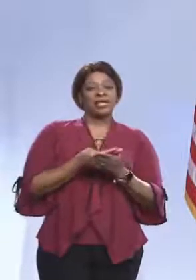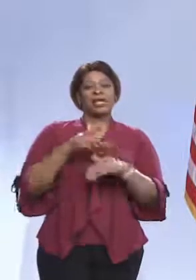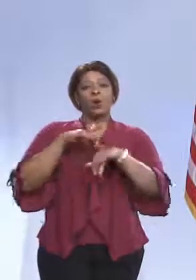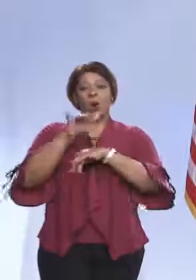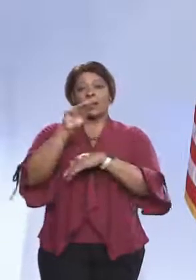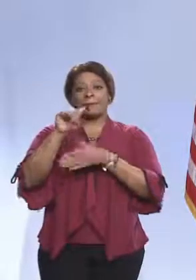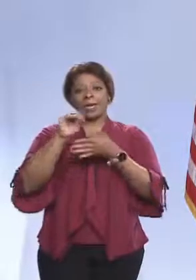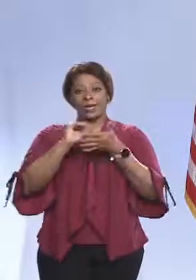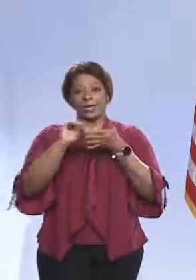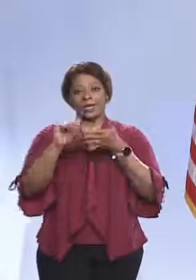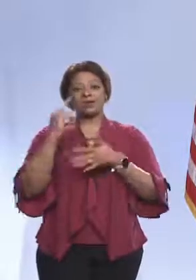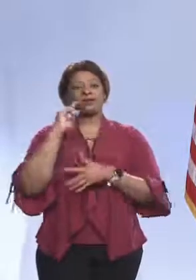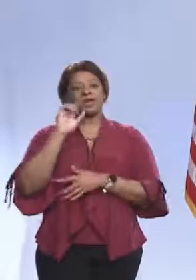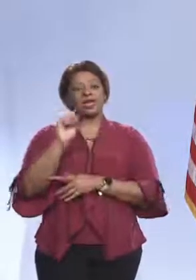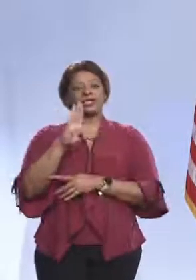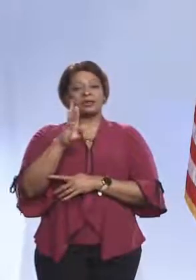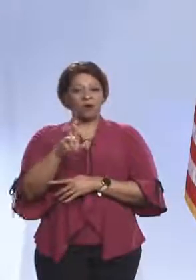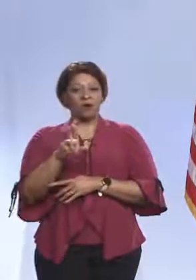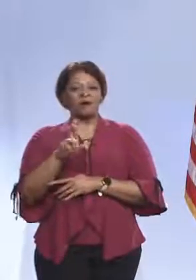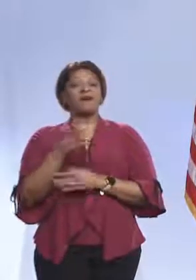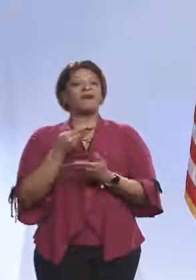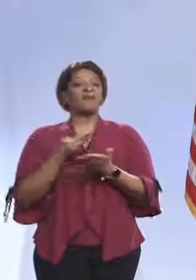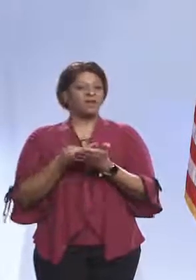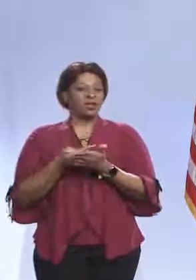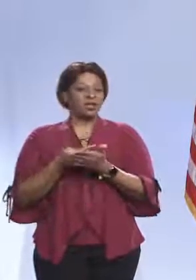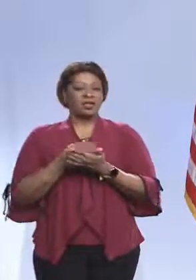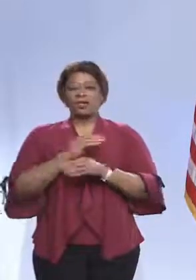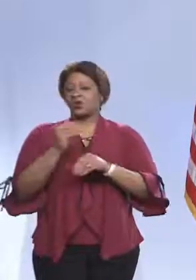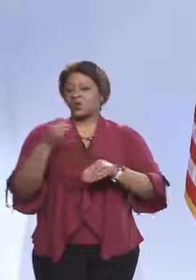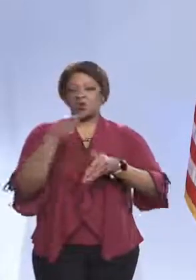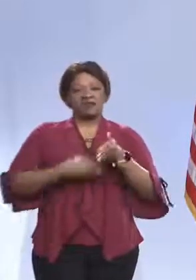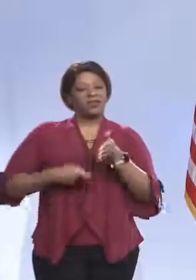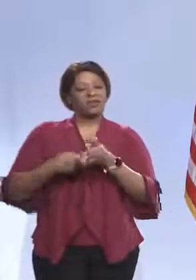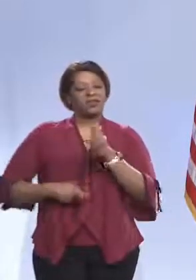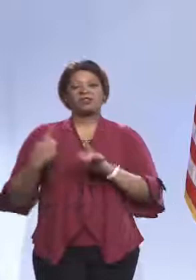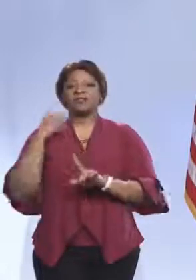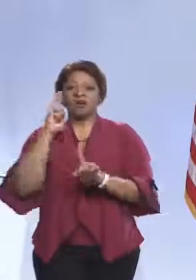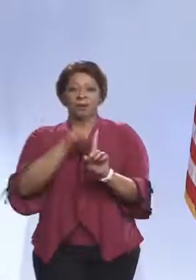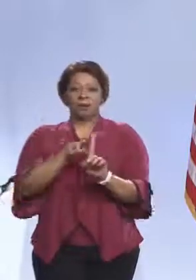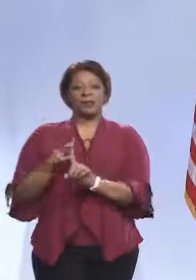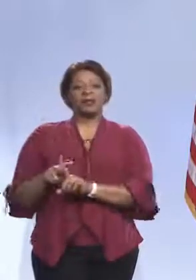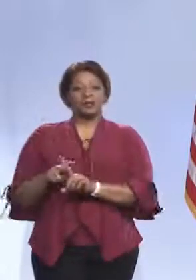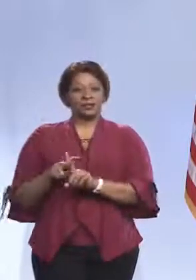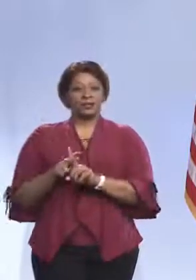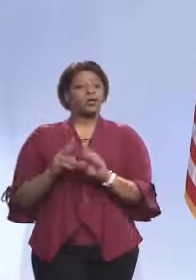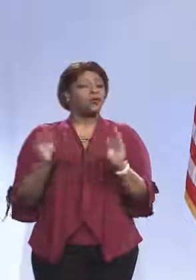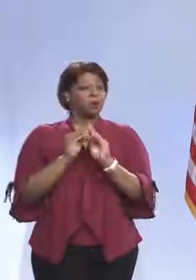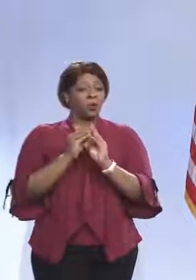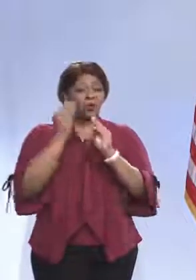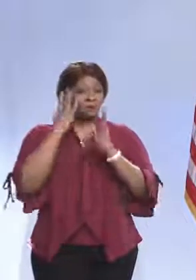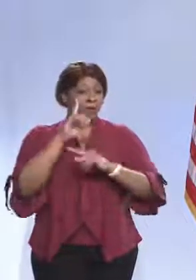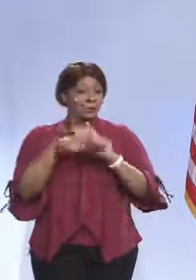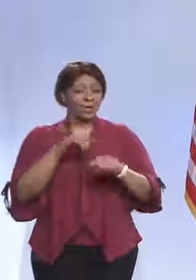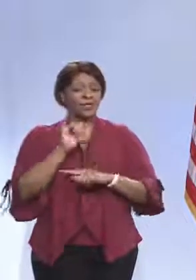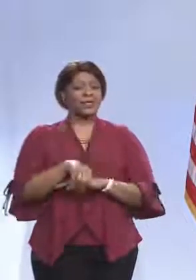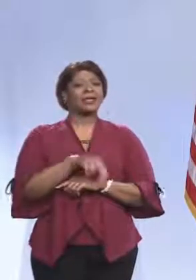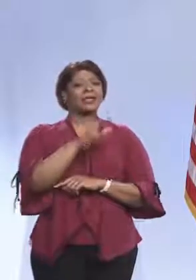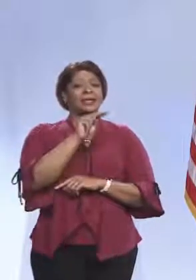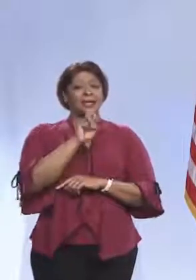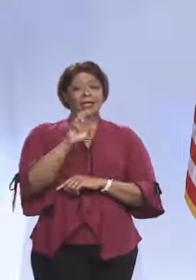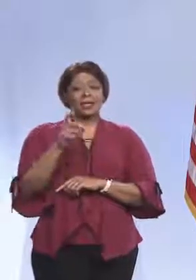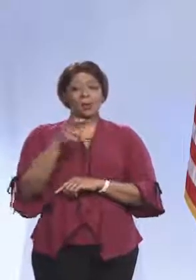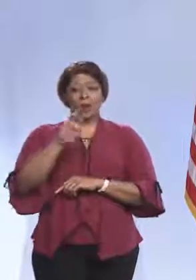the SBR Fund. There are no fees to apply. For more information about the NEED or the